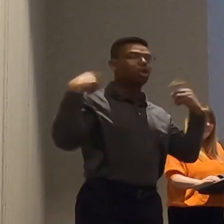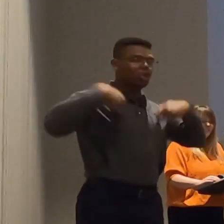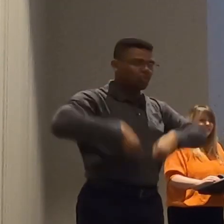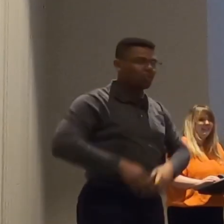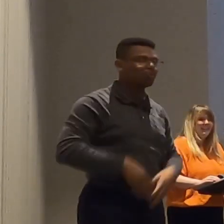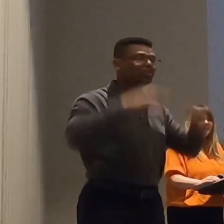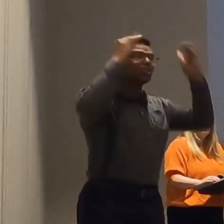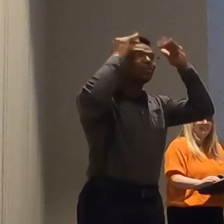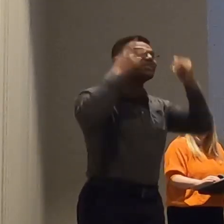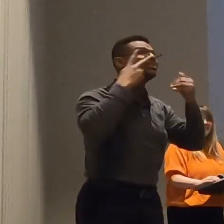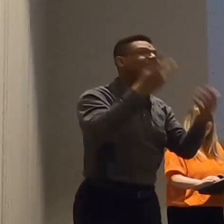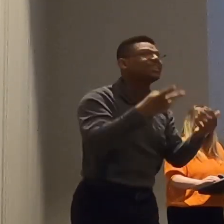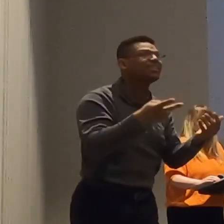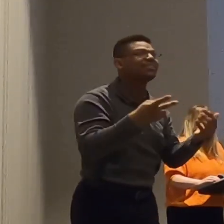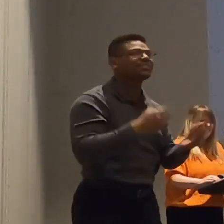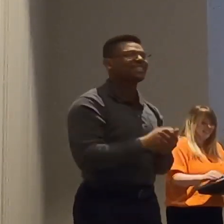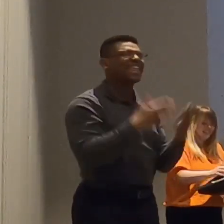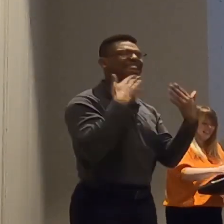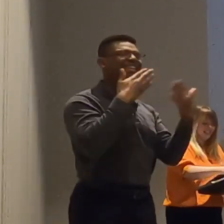there. Thank you.